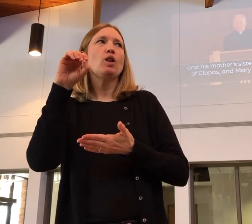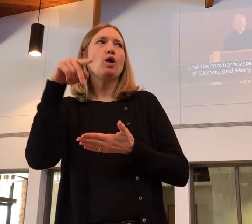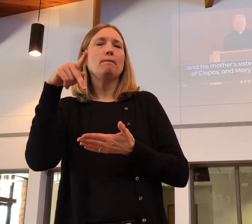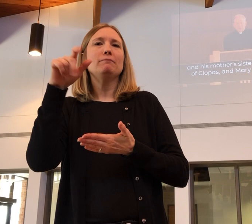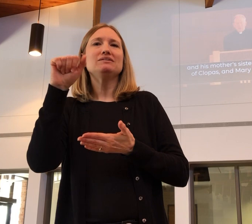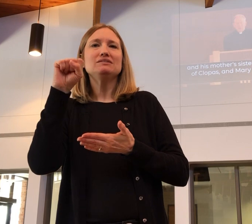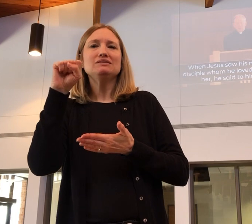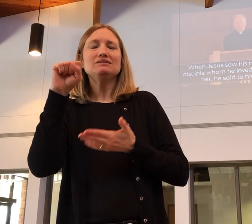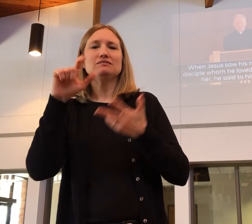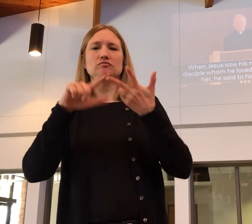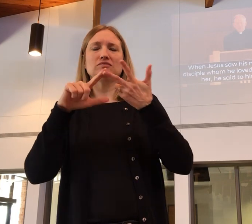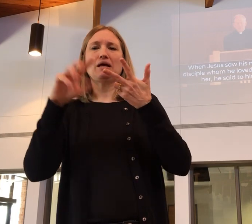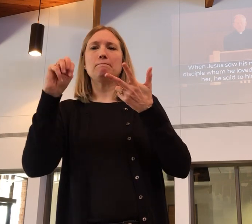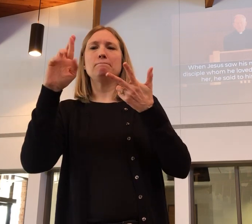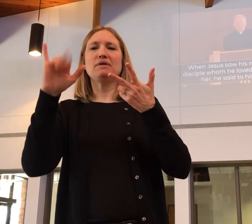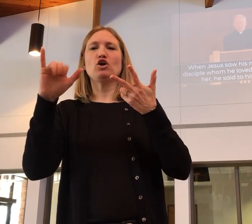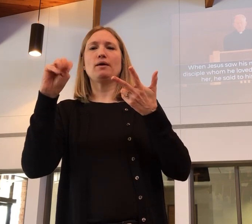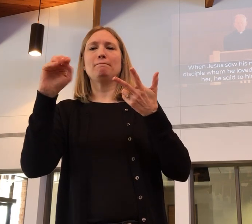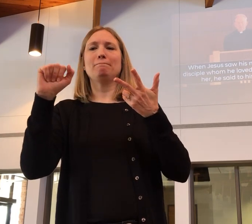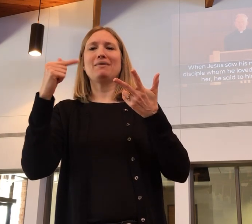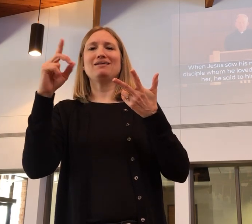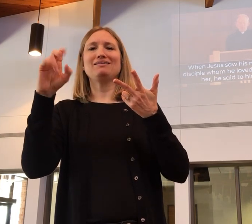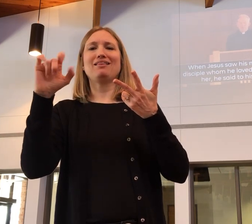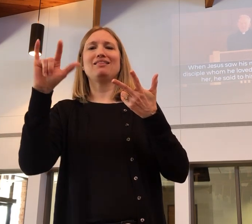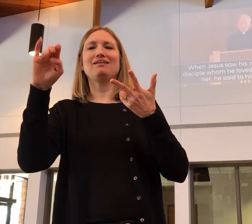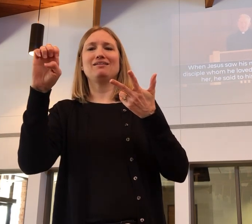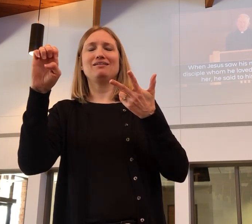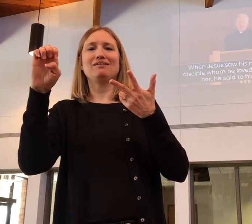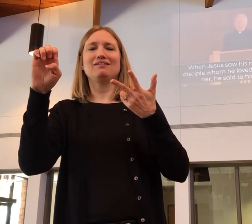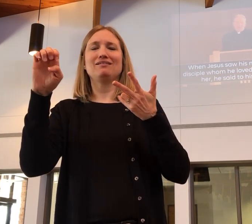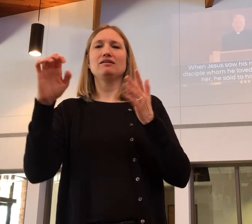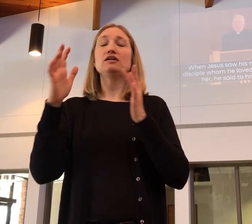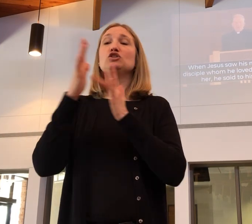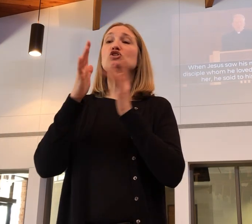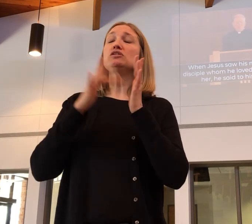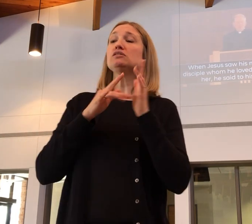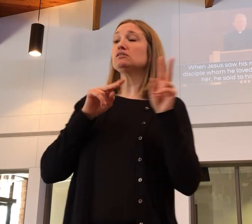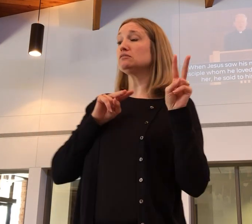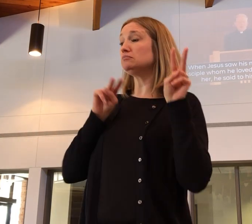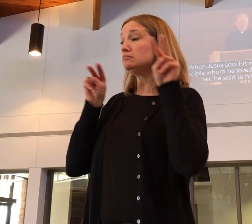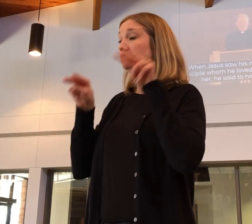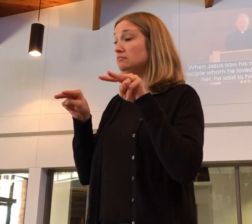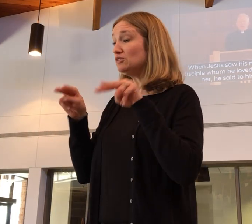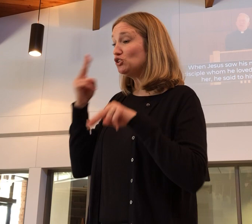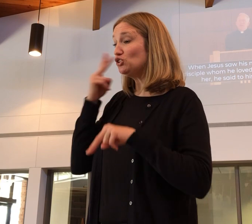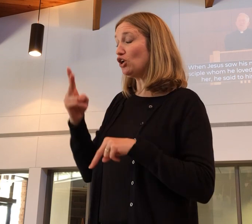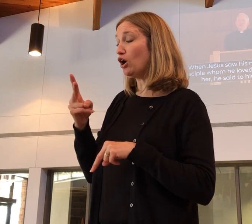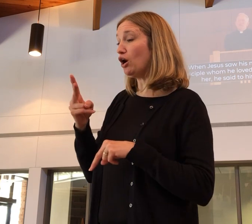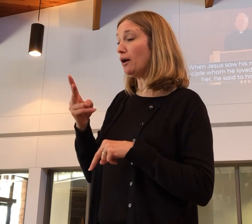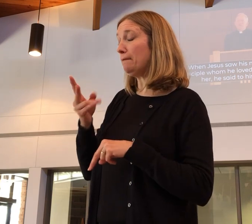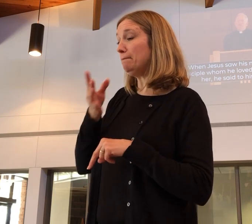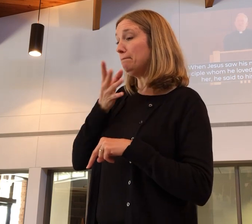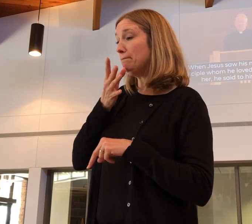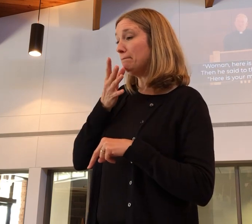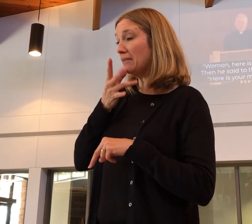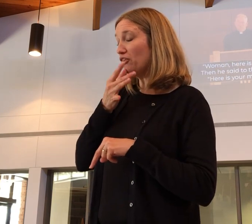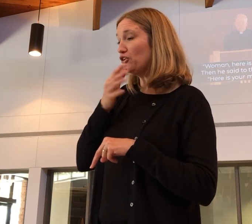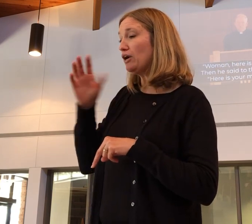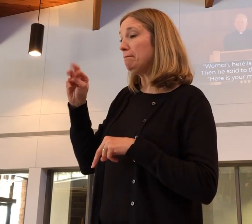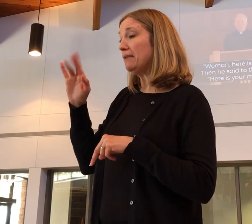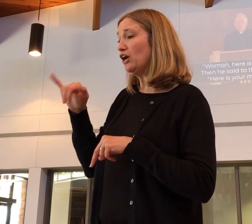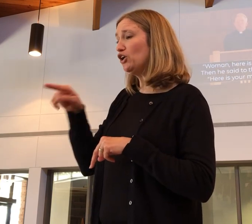and Mary Magdalene. When Jesus saw his mother and the disciple whom he loved standing beside her, he said to his